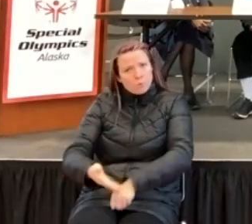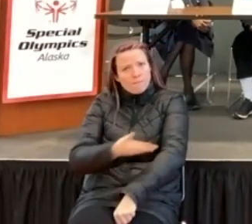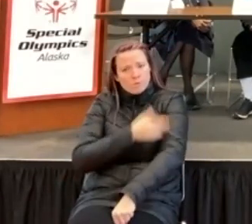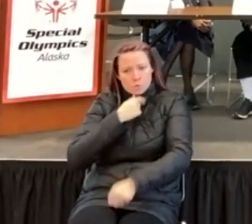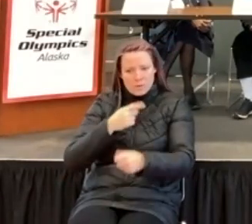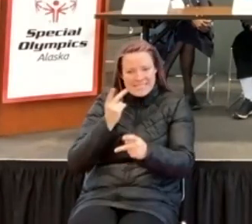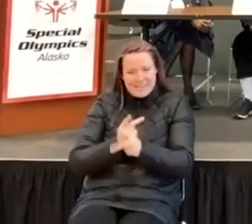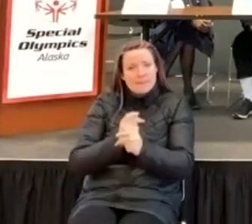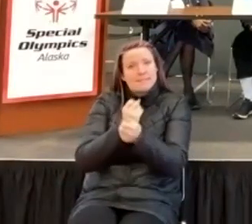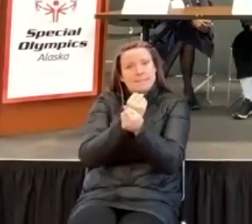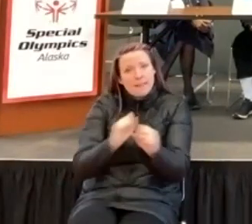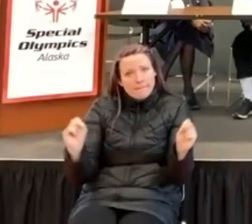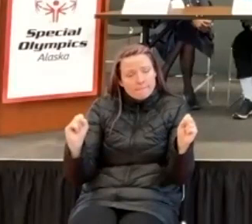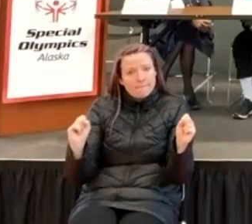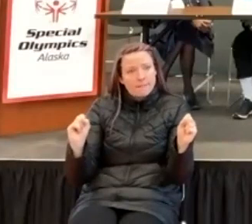maintain safe